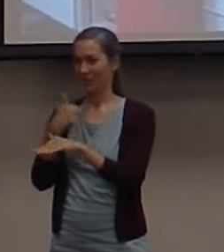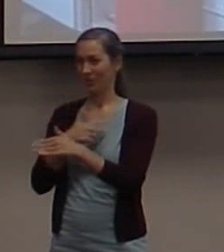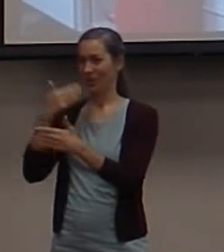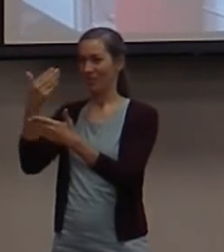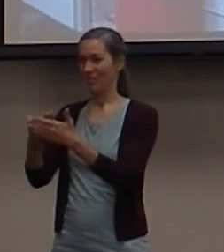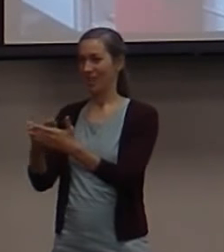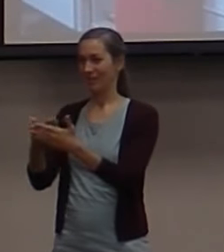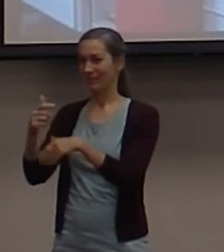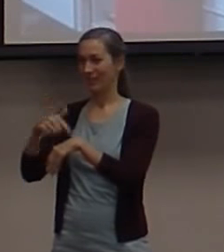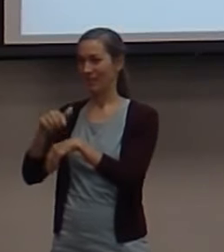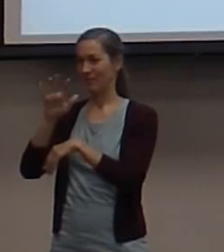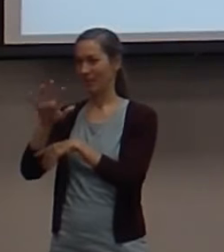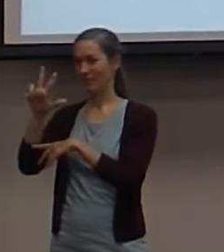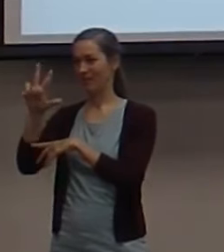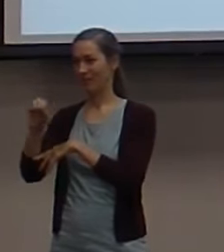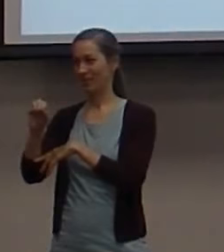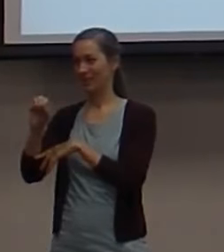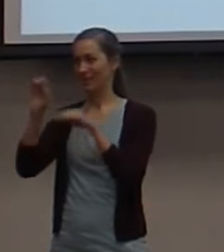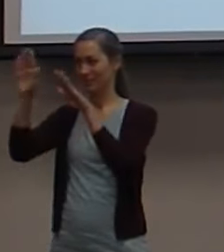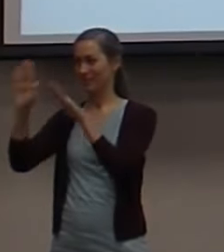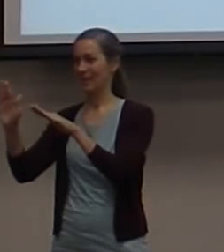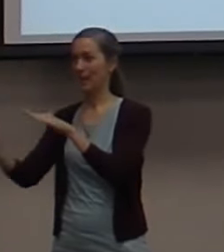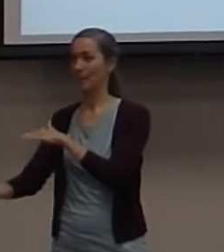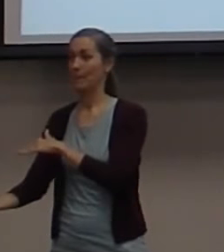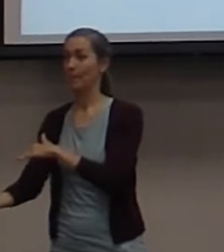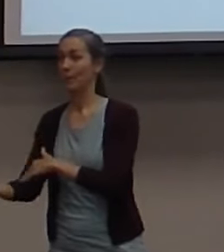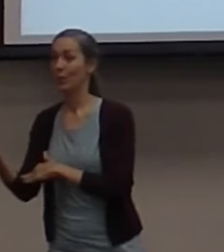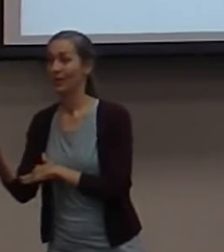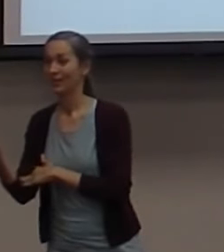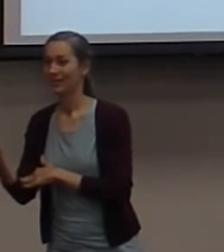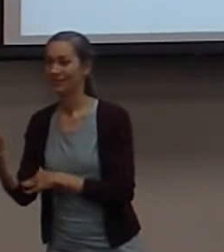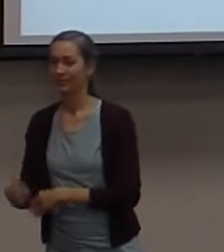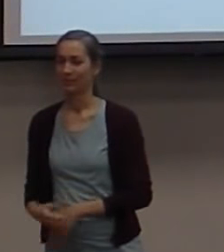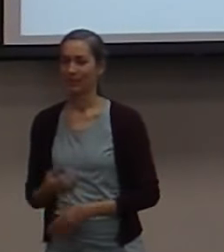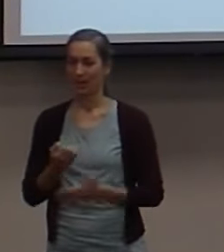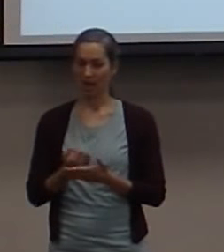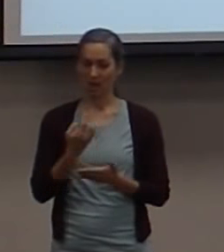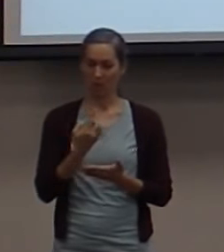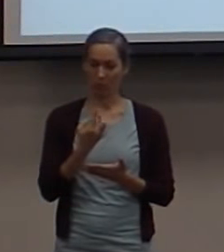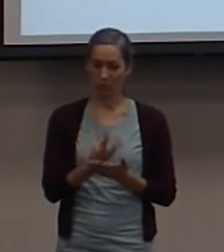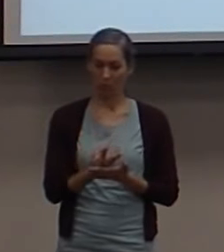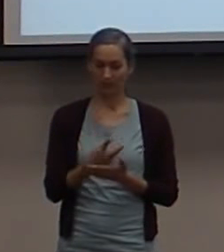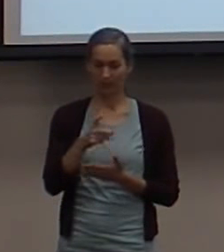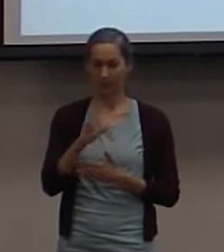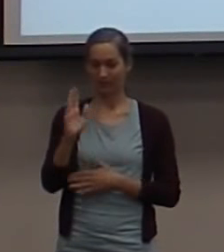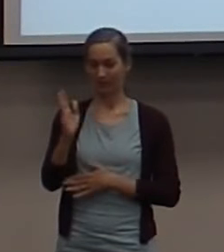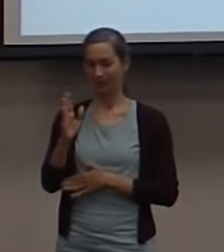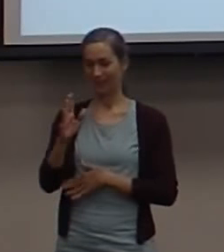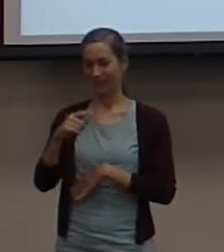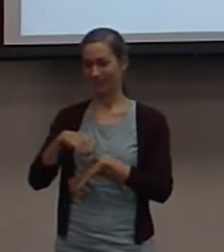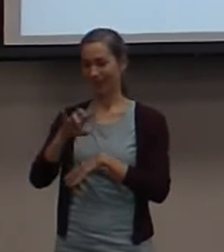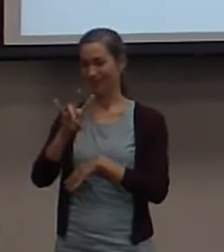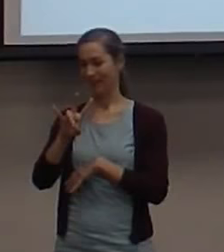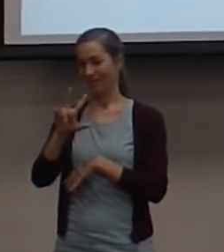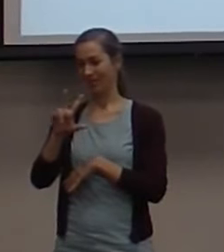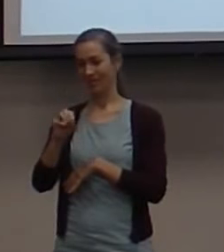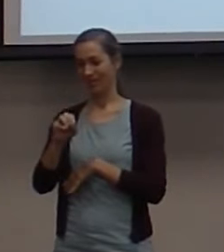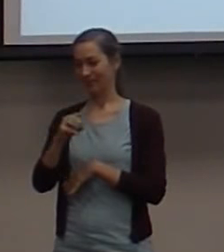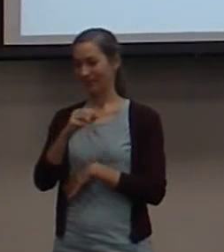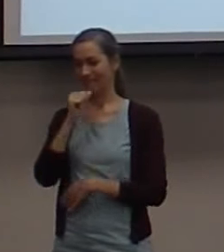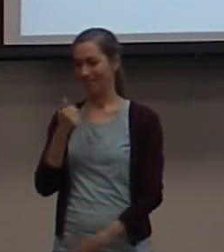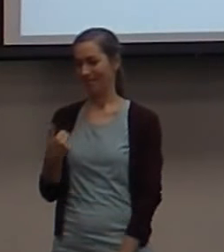at 5:30 Sunday morning, and Ed was going to speak at 8:30, and he wasn't there, so I spoke in his place.